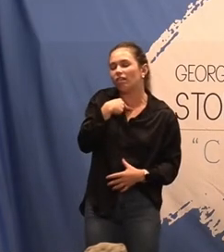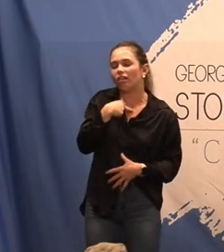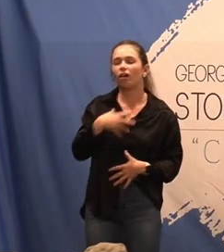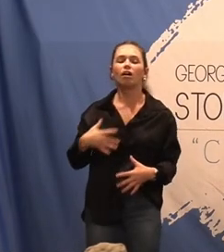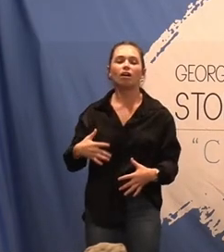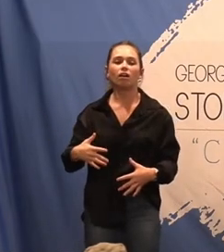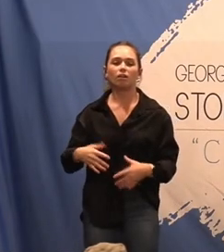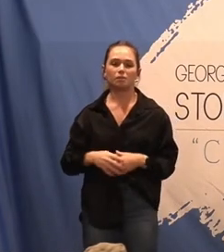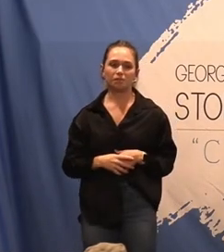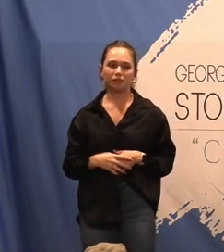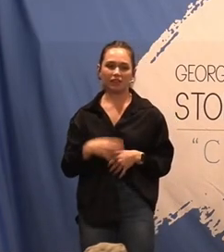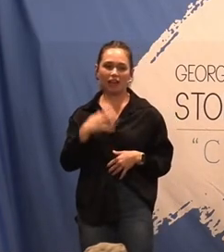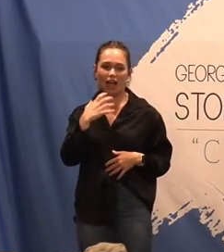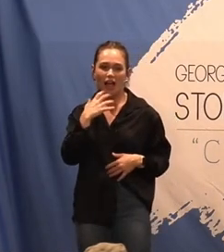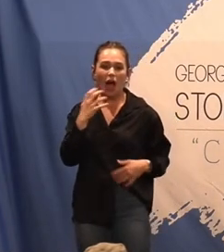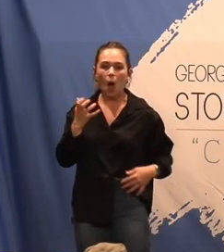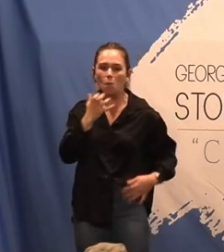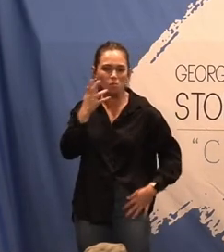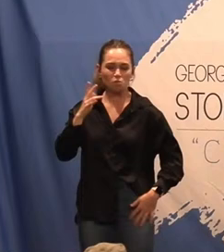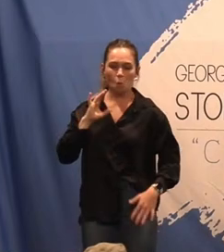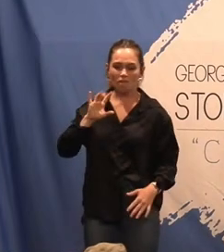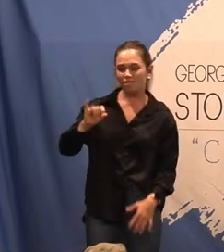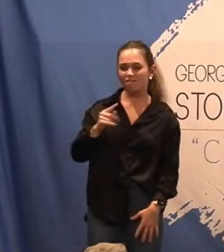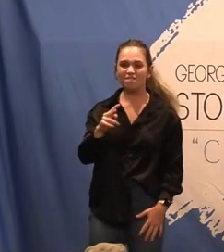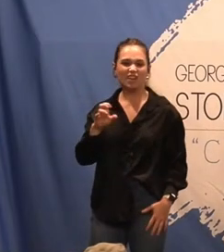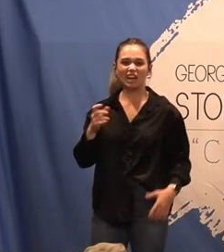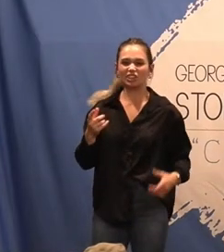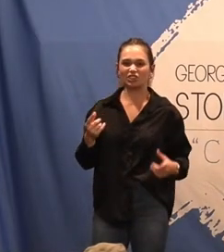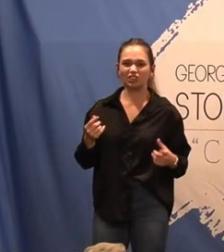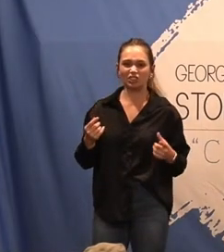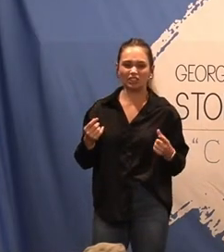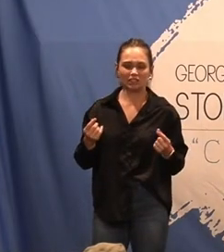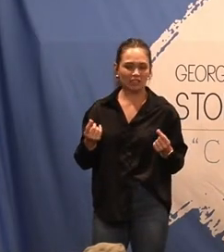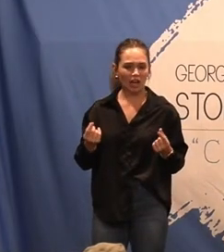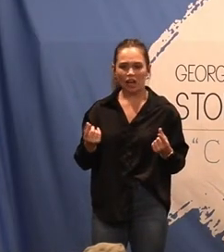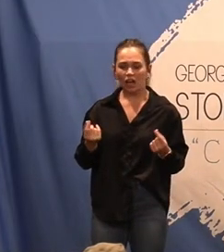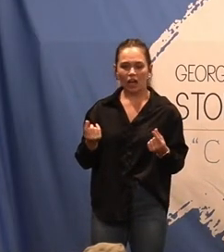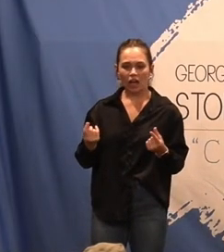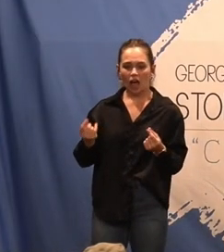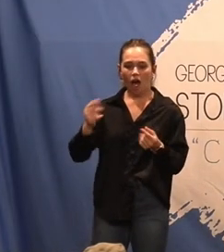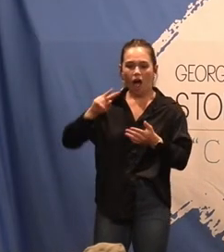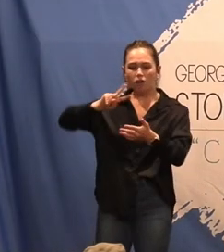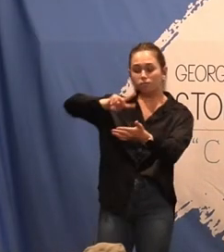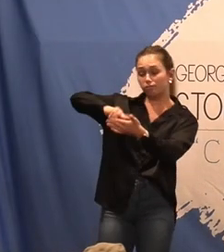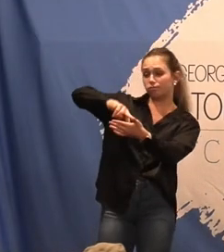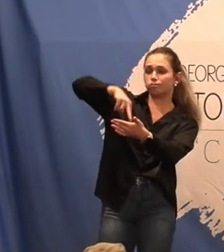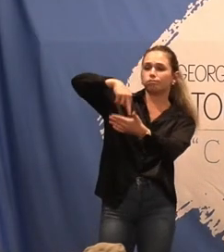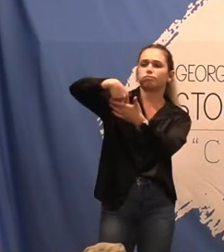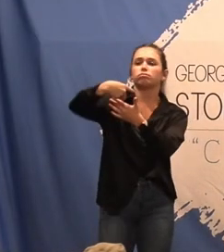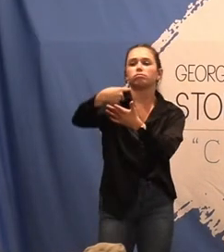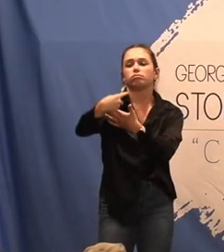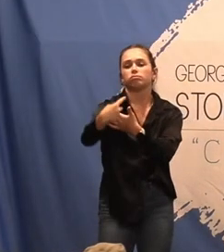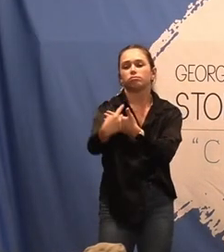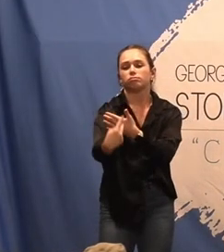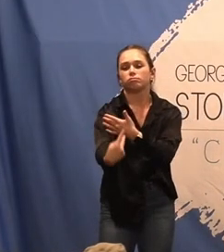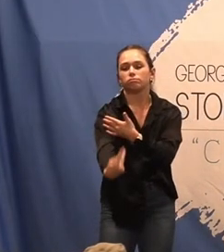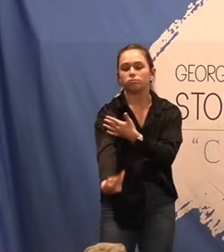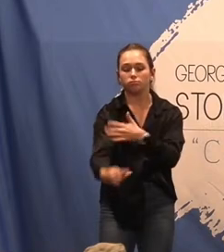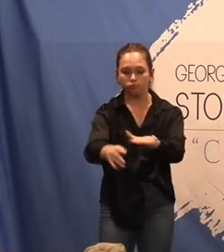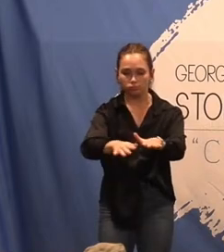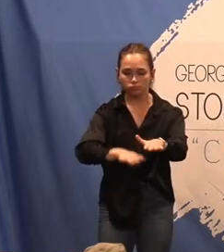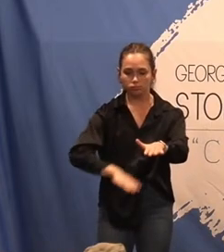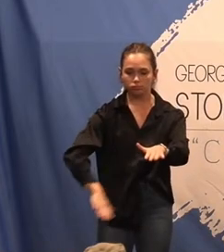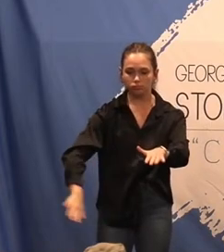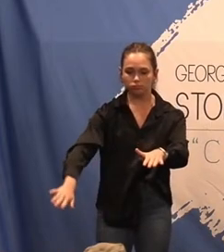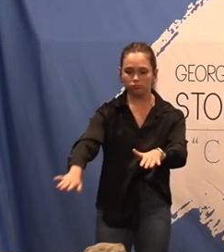And in a hot, warm, spectacular fashion, she tripped, and she hit the ground so hard that it opened up